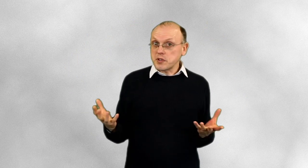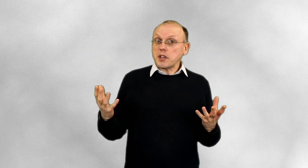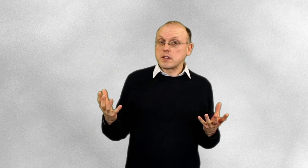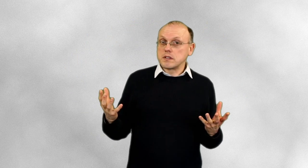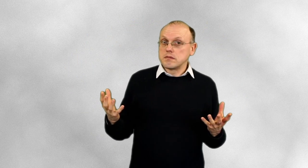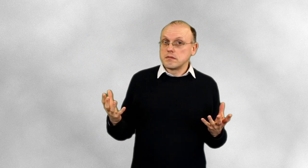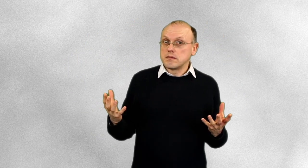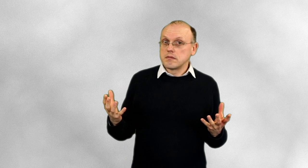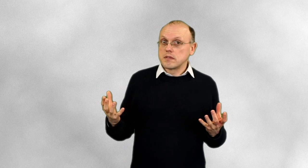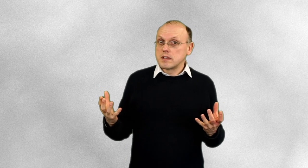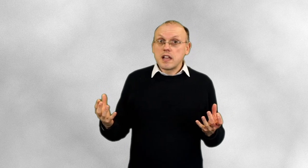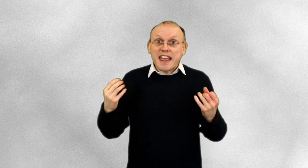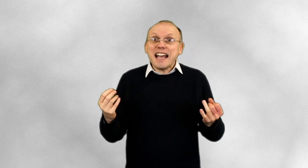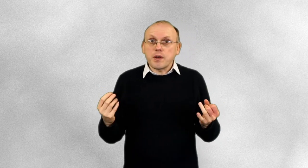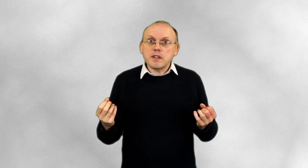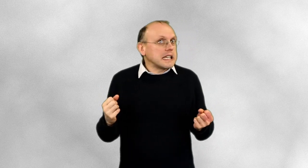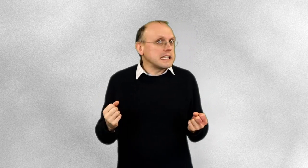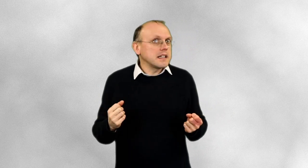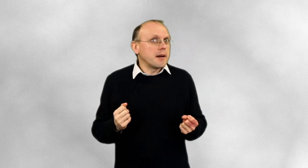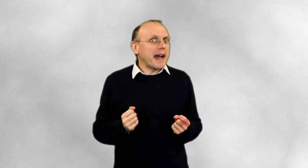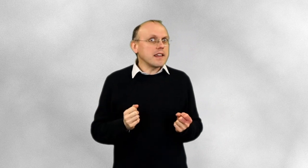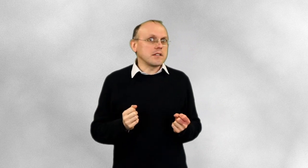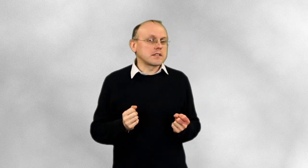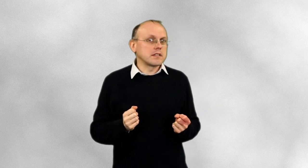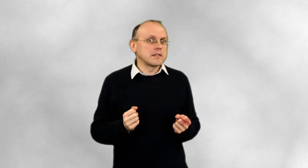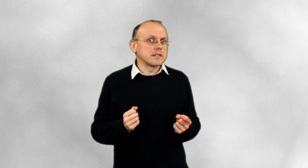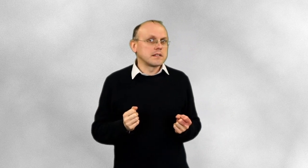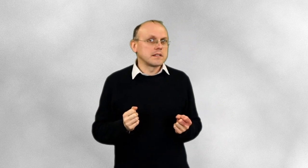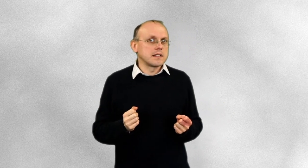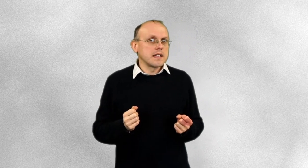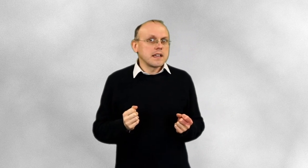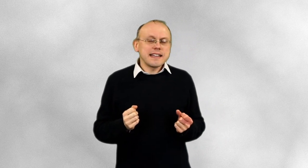product, the advert is biased. Now,